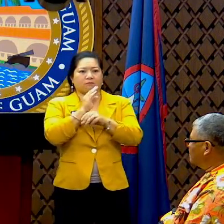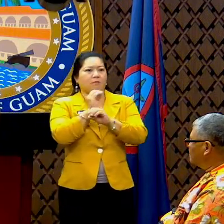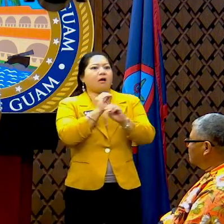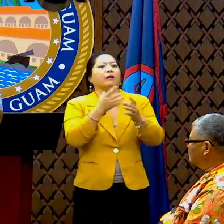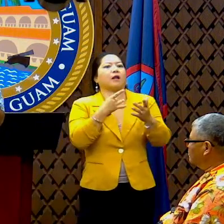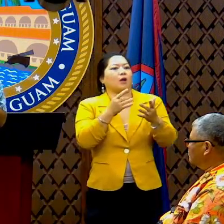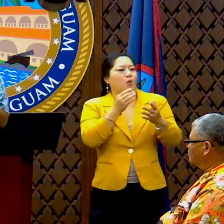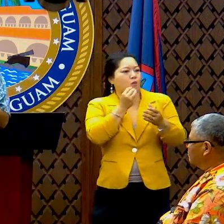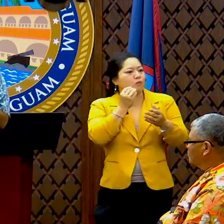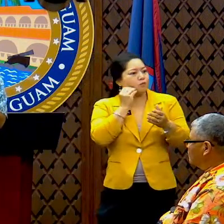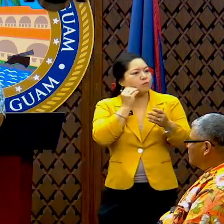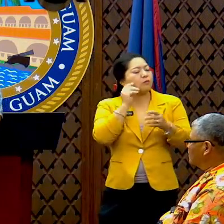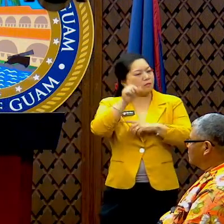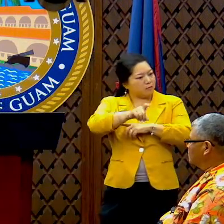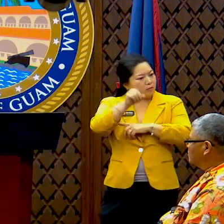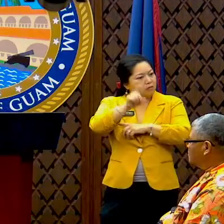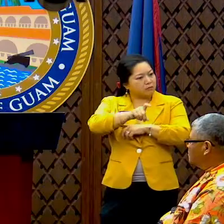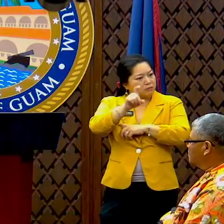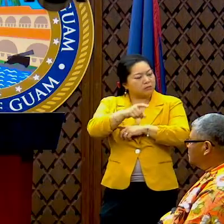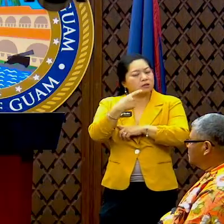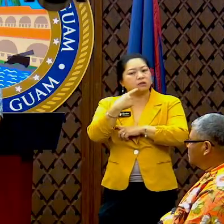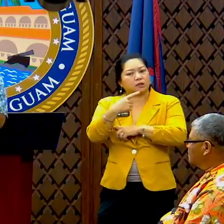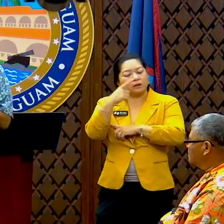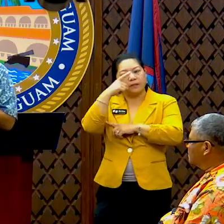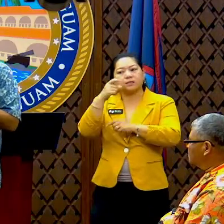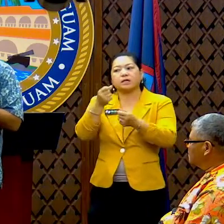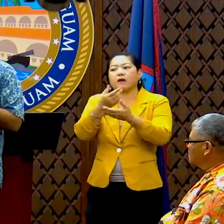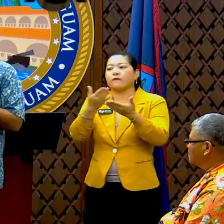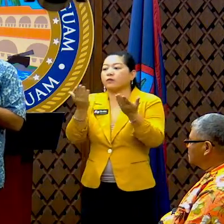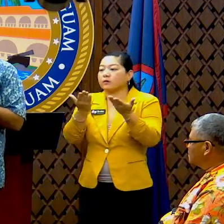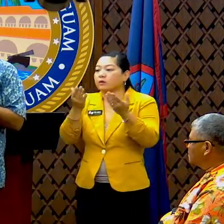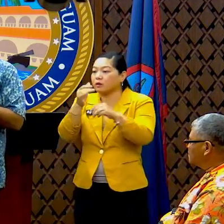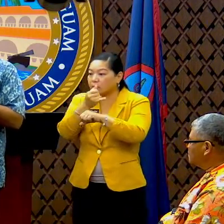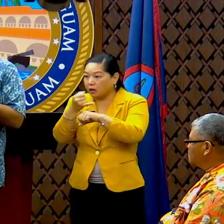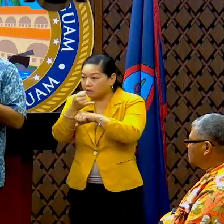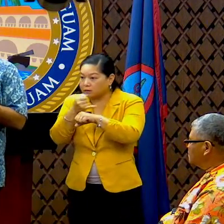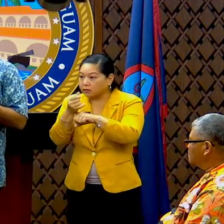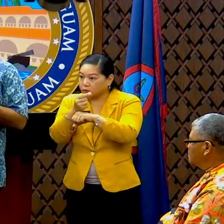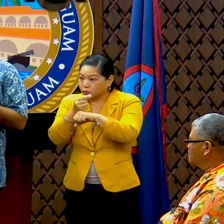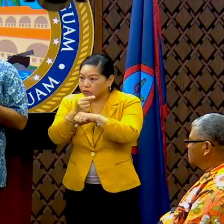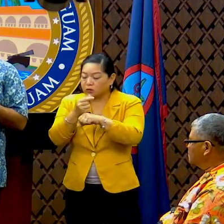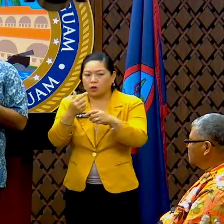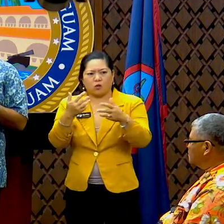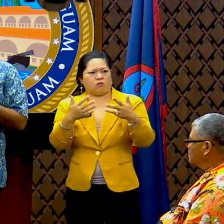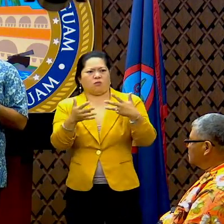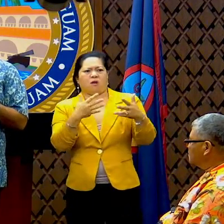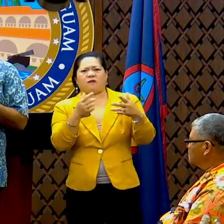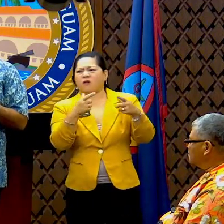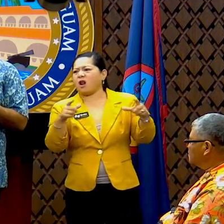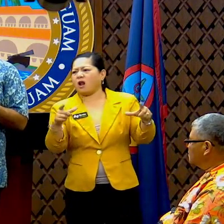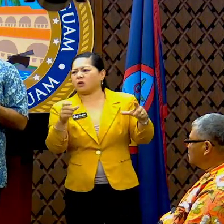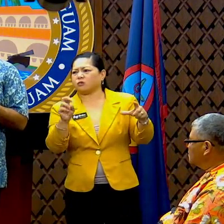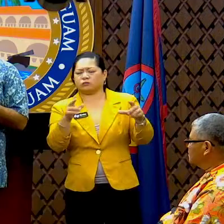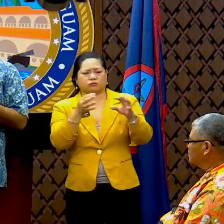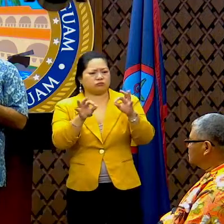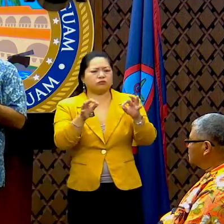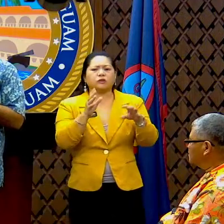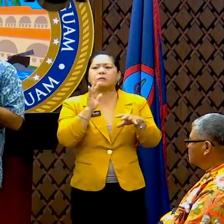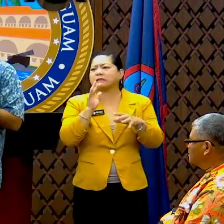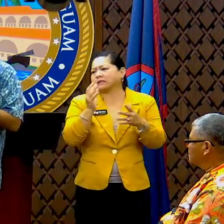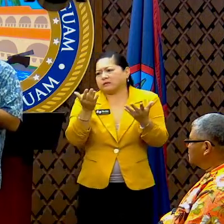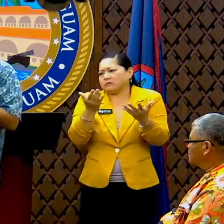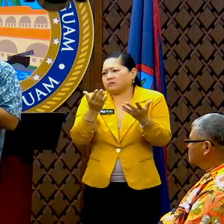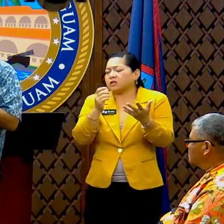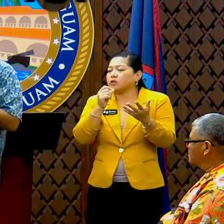must, right? Because everybody on our island, whatever language you use or speak,